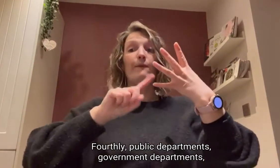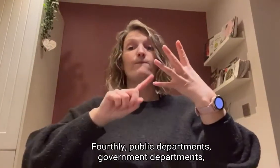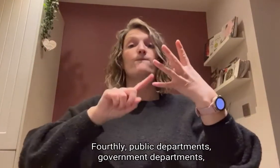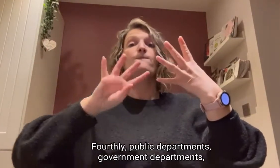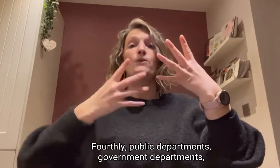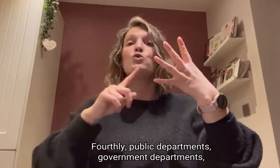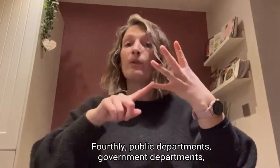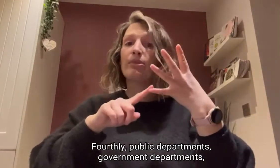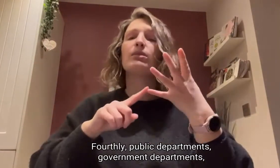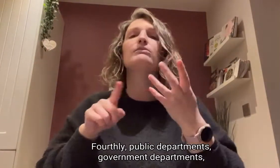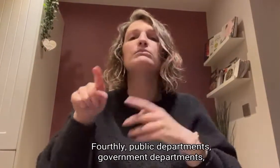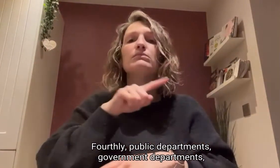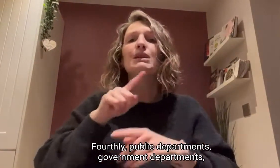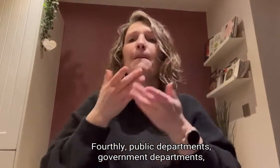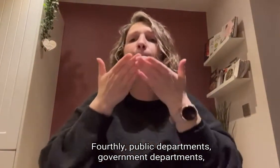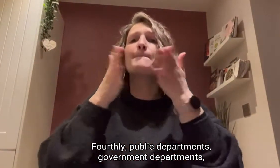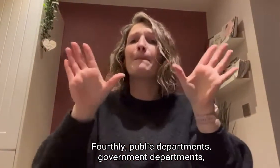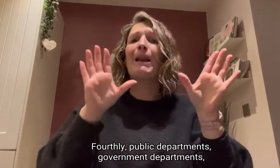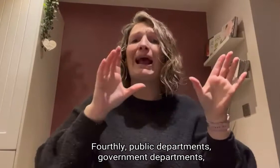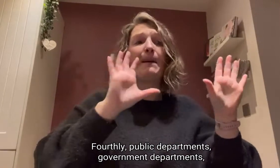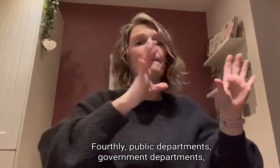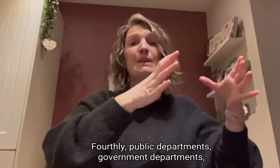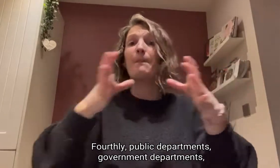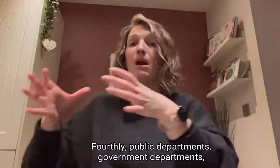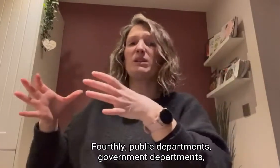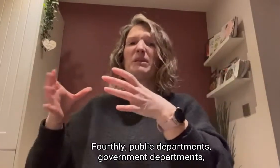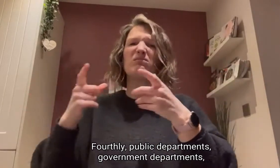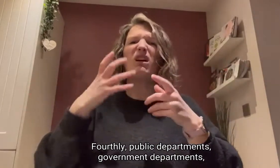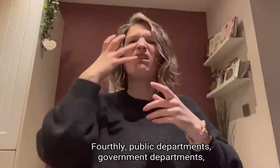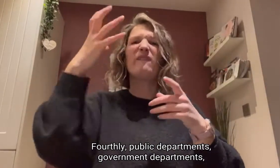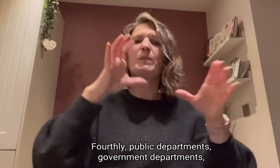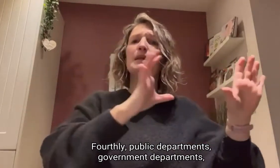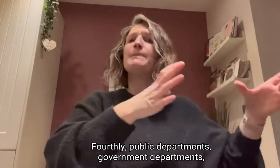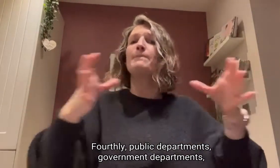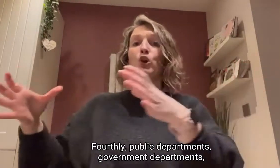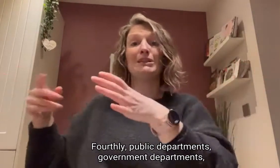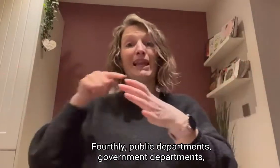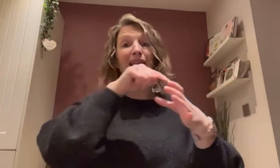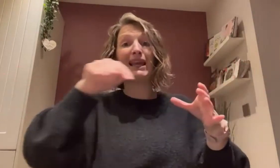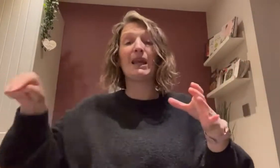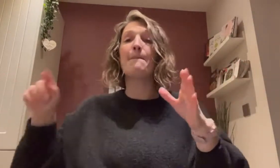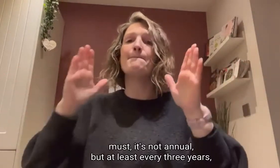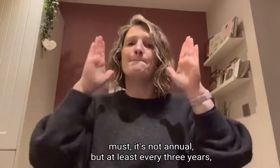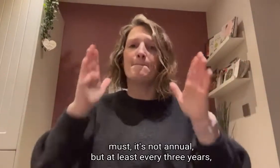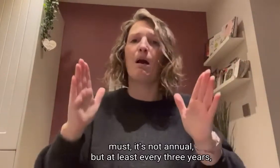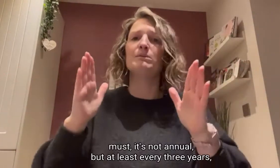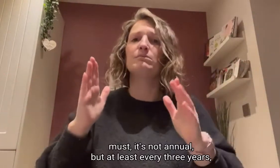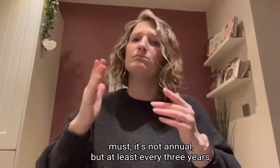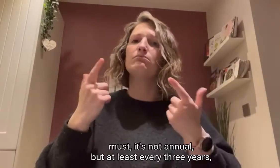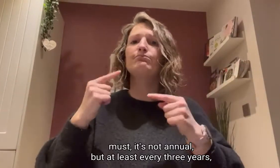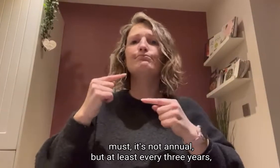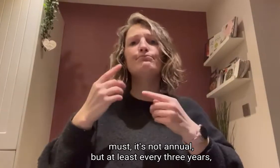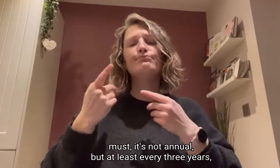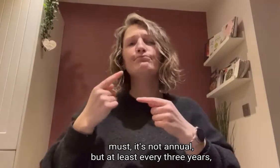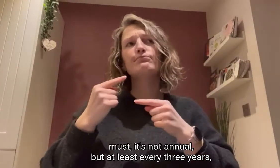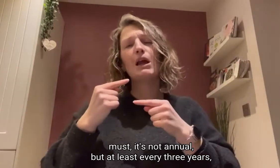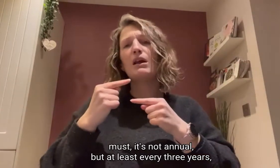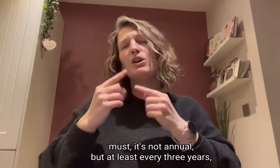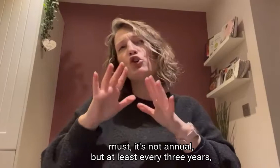Fourthly, public departments, government departments must, it's not annual,